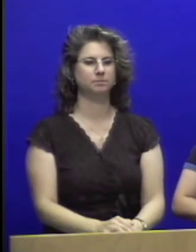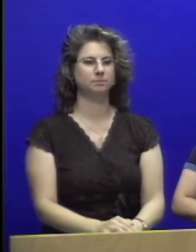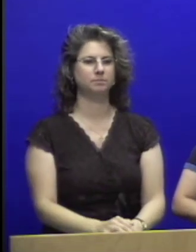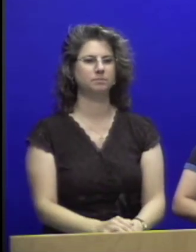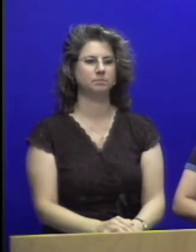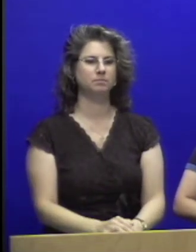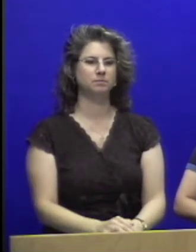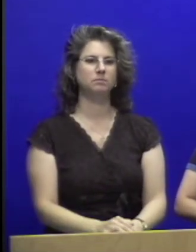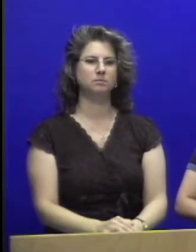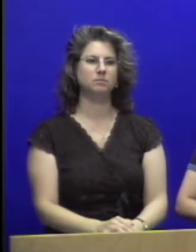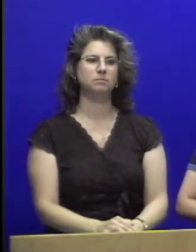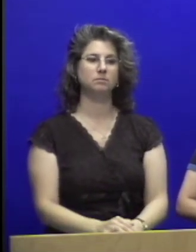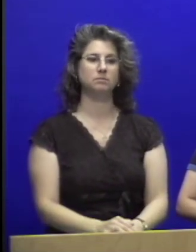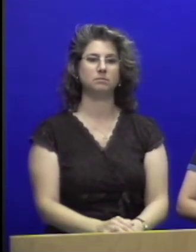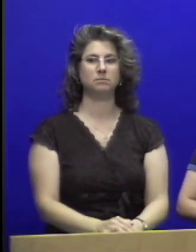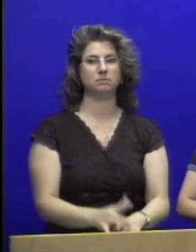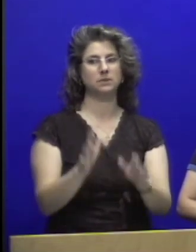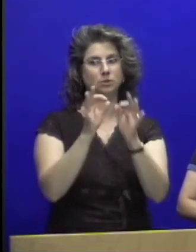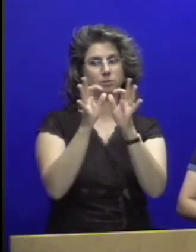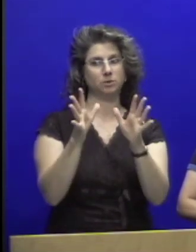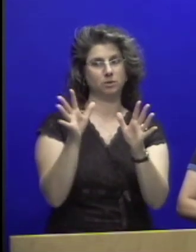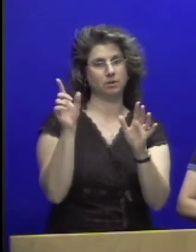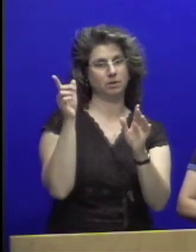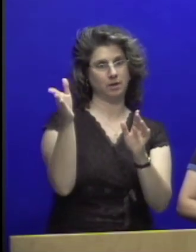They will need you in the recovery room